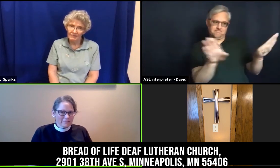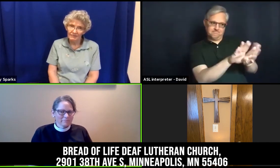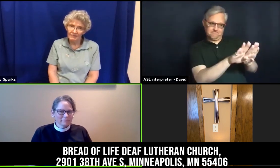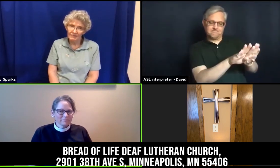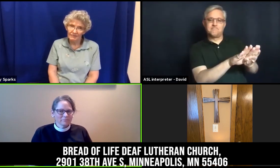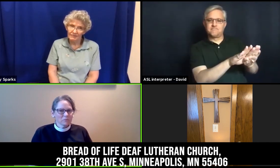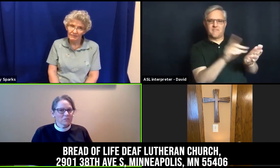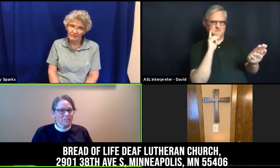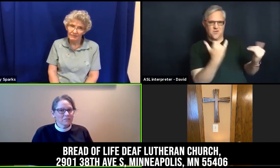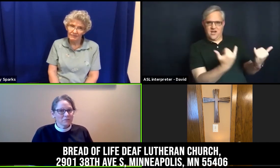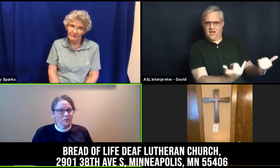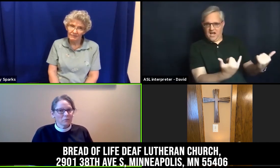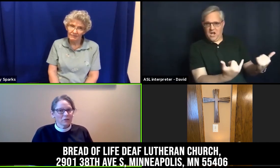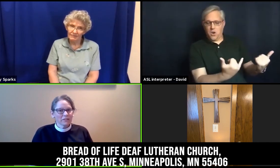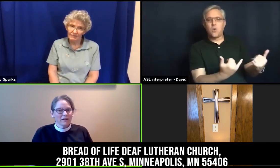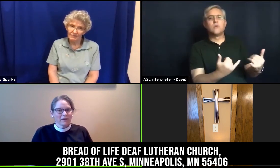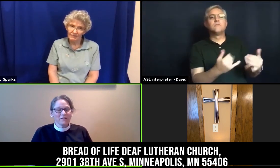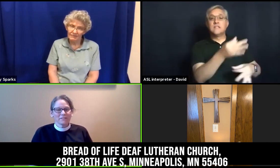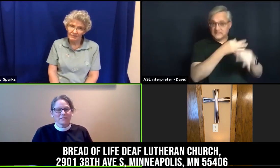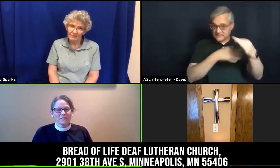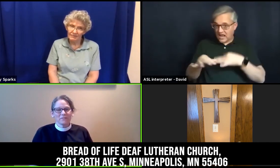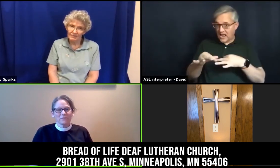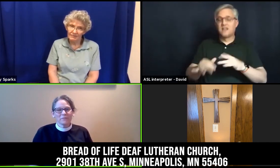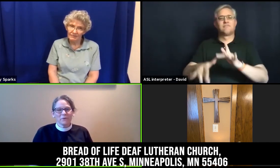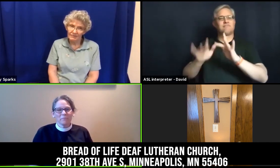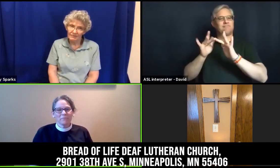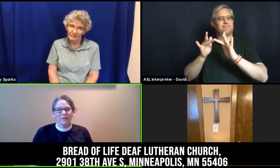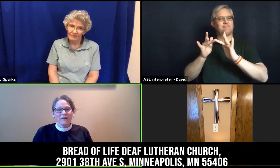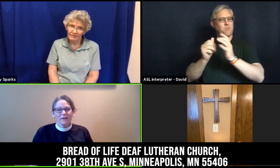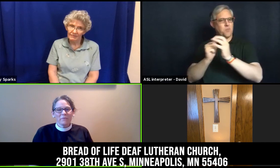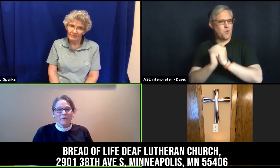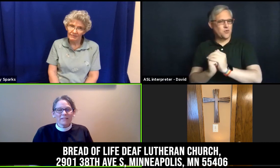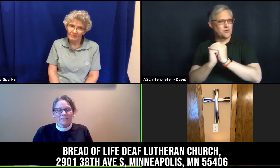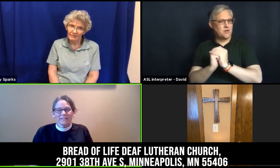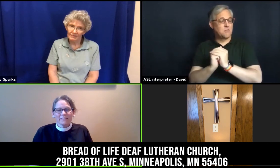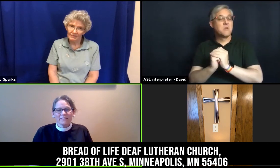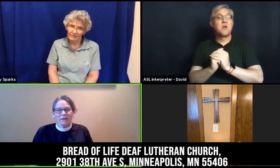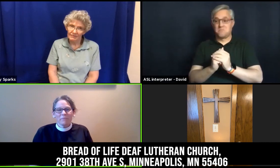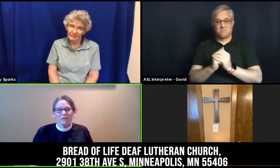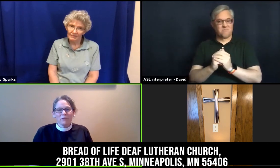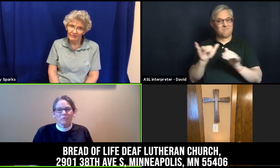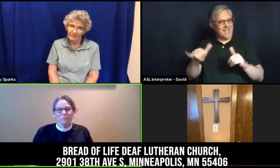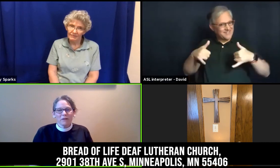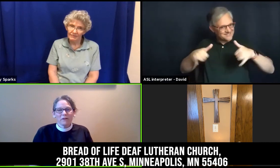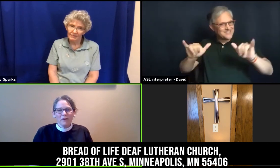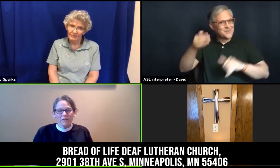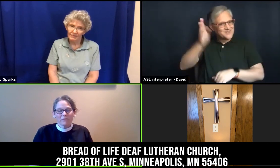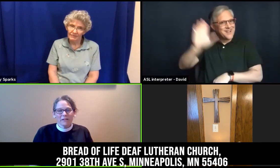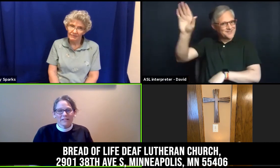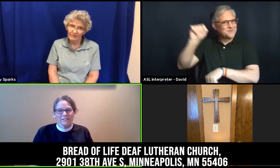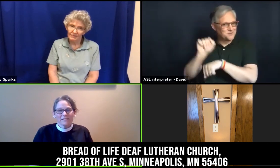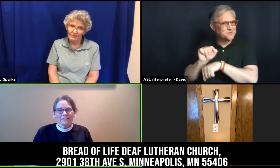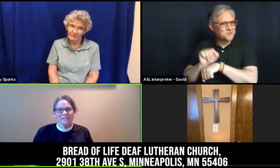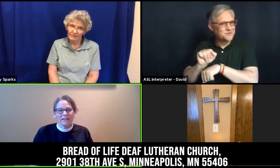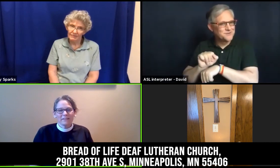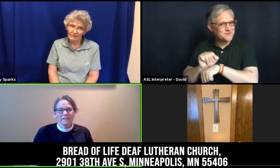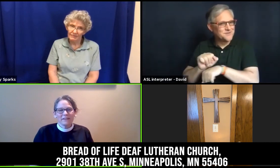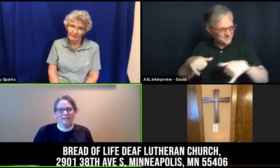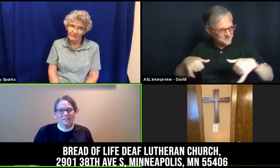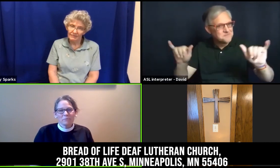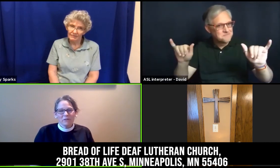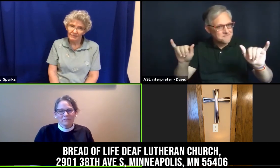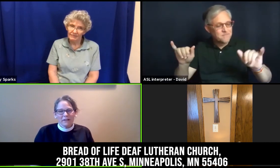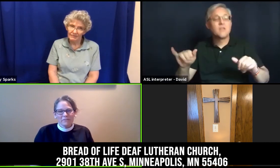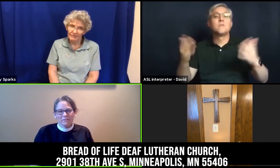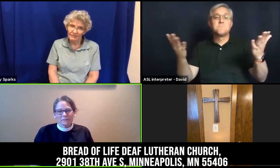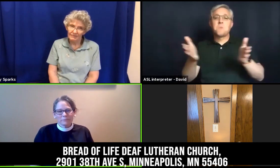But we're still doing the work that God calls us to do. So we ask at this time that you prepare your offerings to send